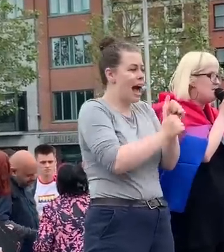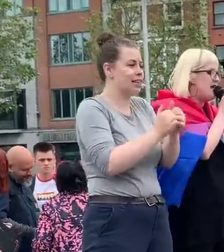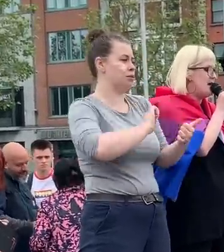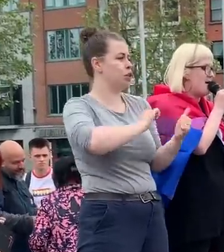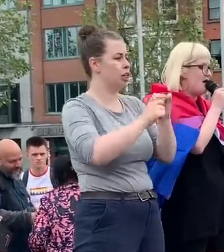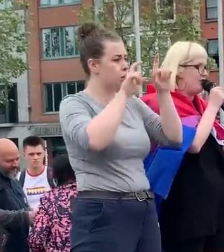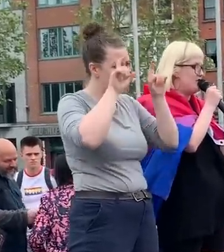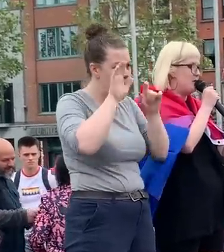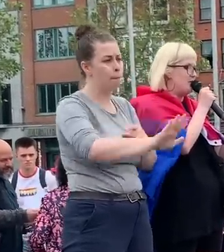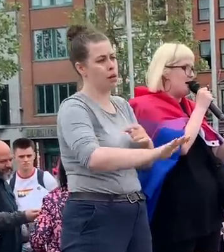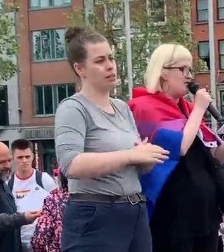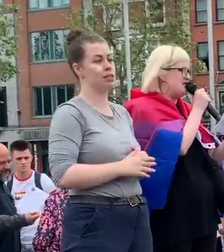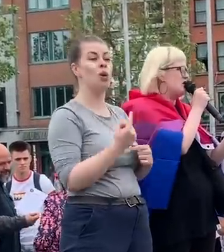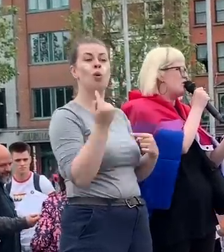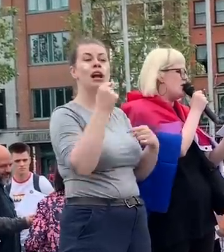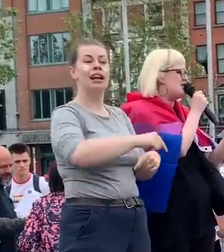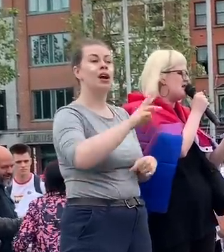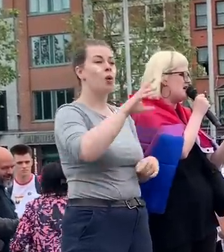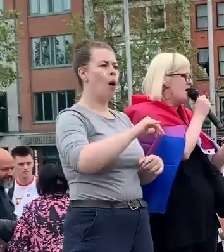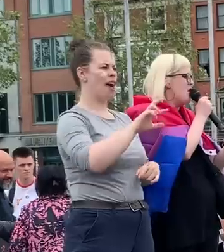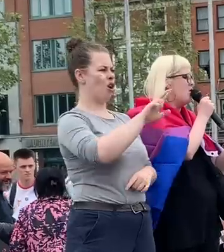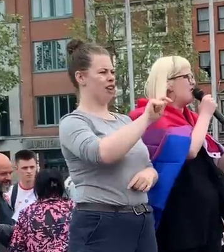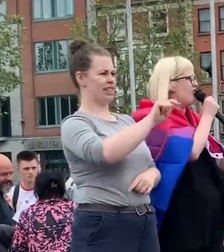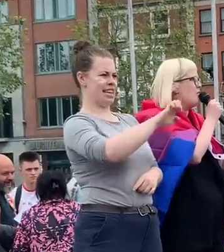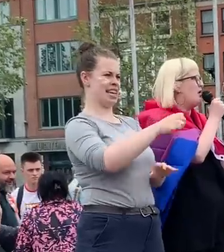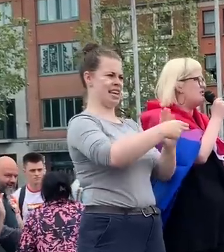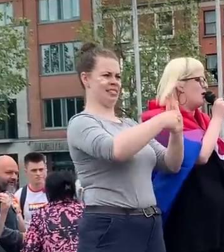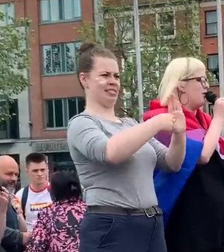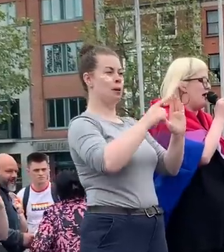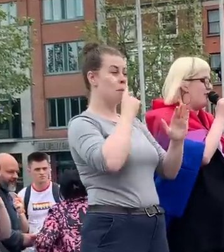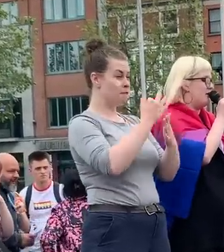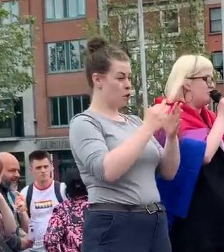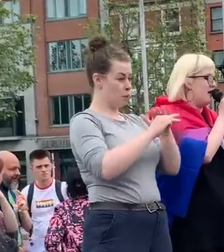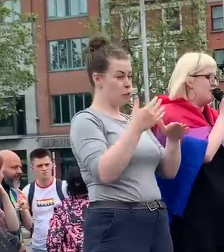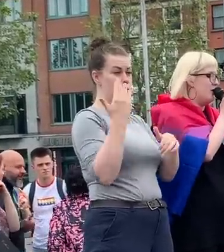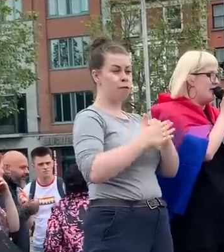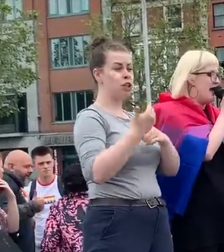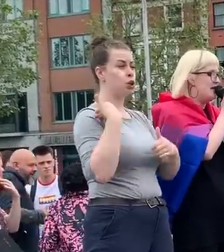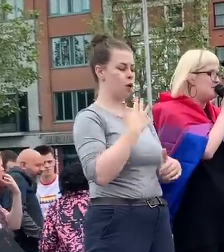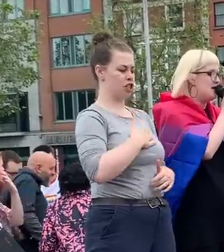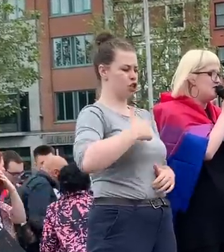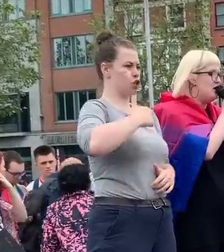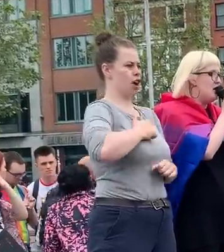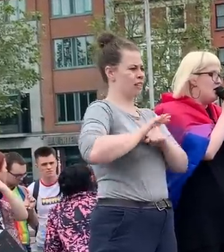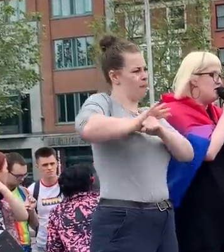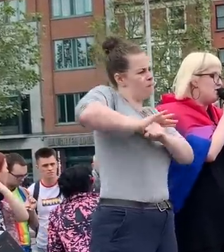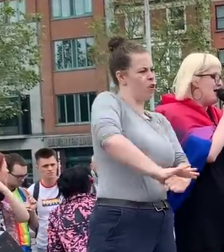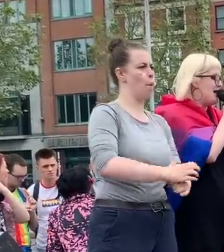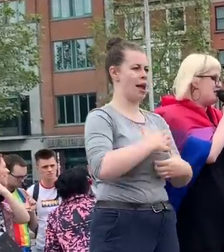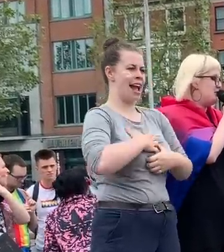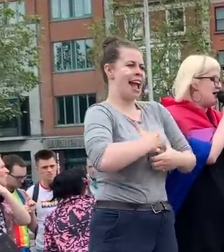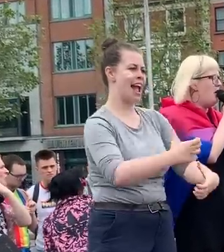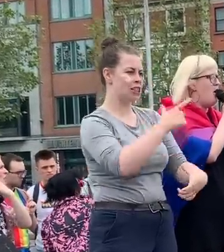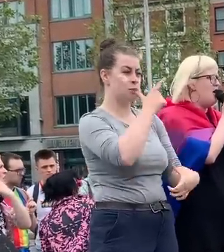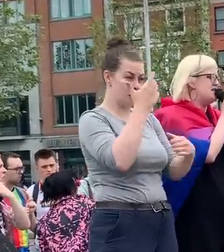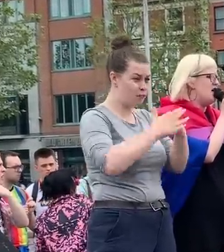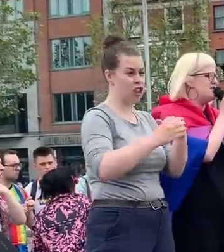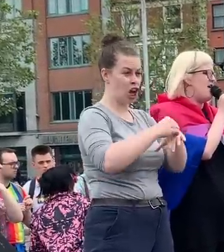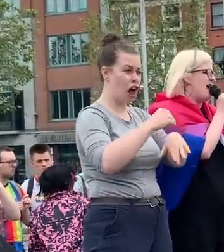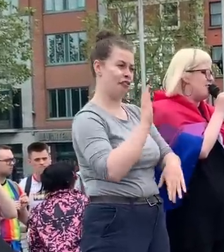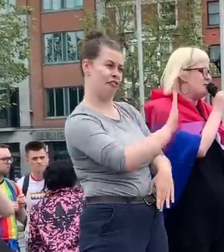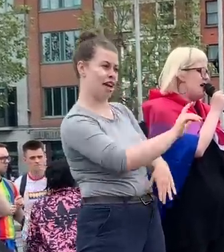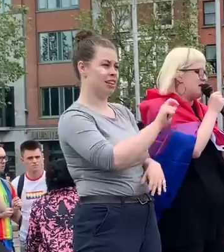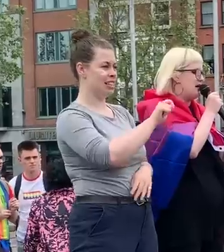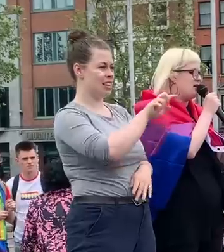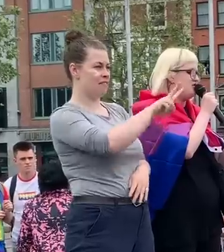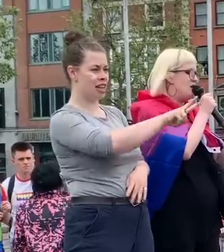the official media partner for Dublin Pride this year is RTE, who only a few months ago platformed a transphobic hate speech, whose mandate is to present all sides